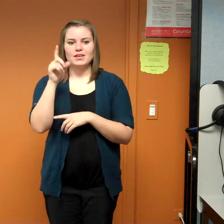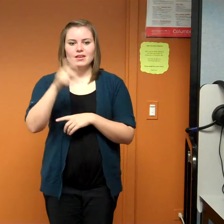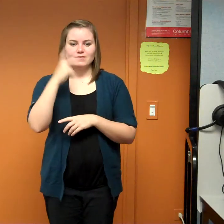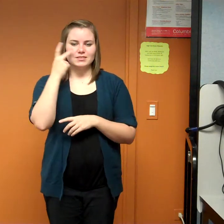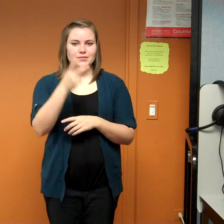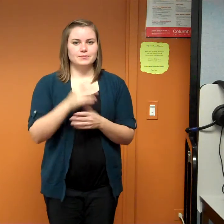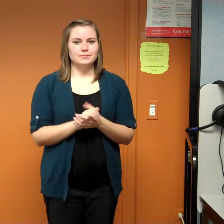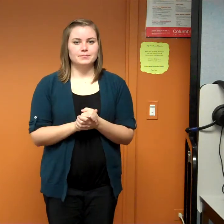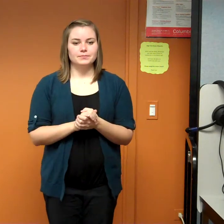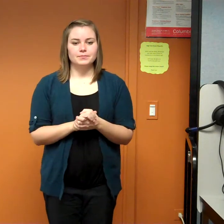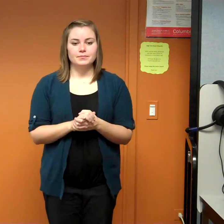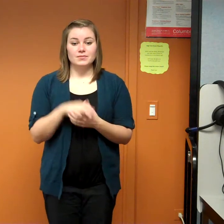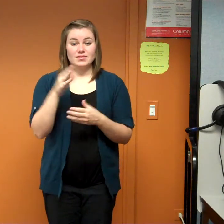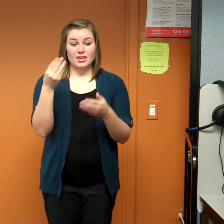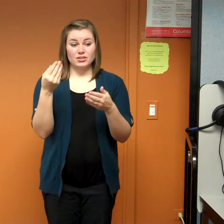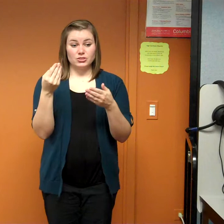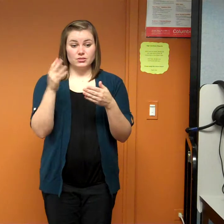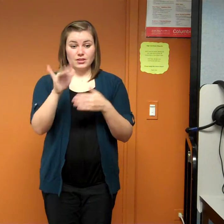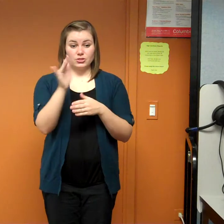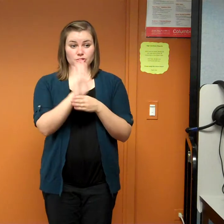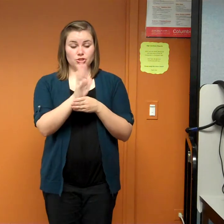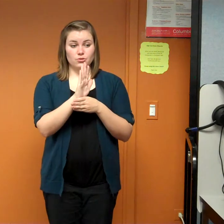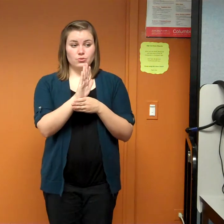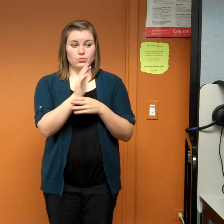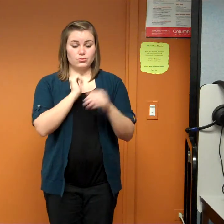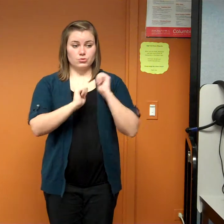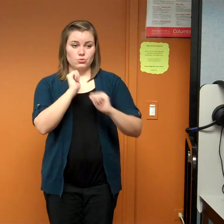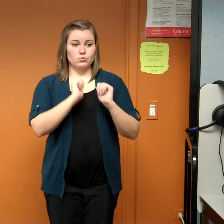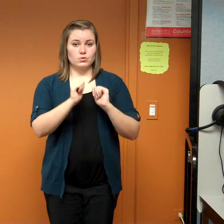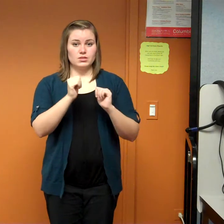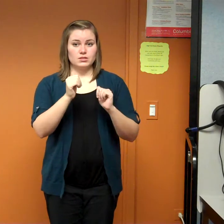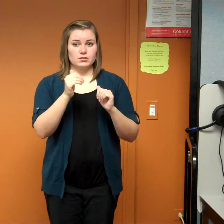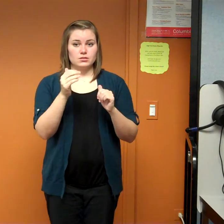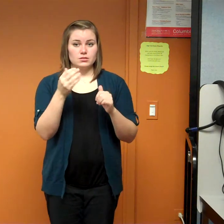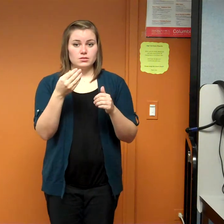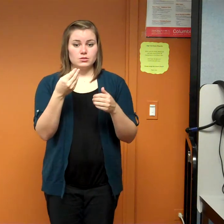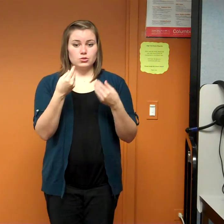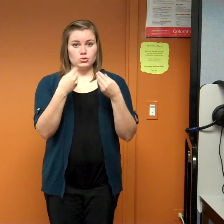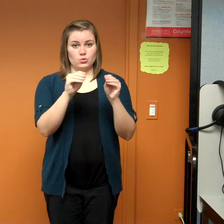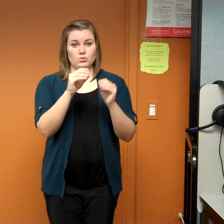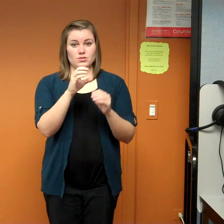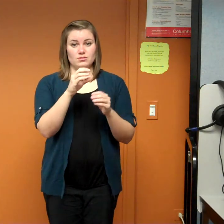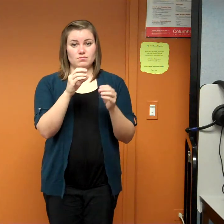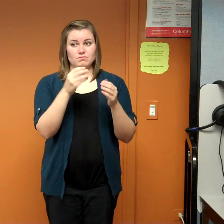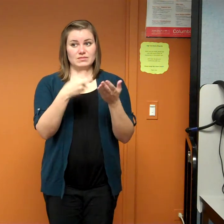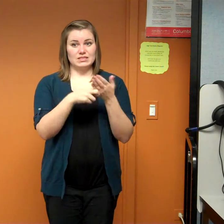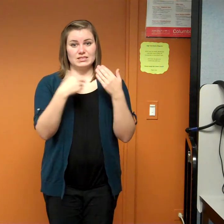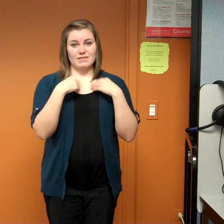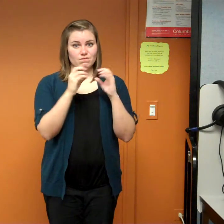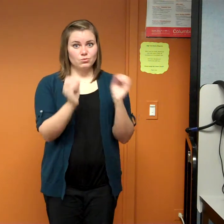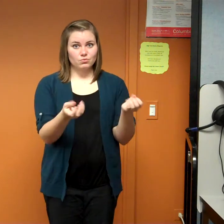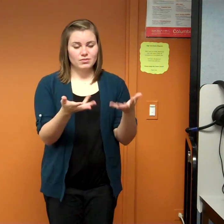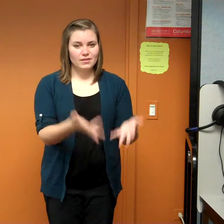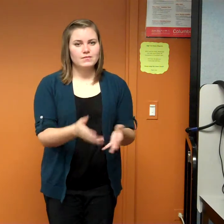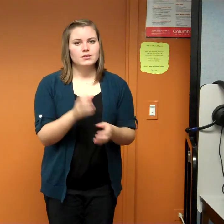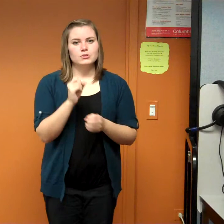see it, because it was sold out until June, and we were there in January, was to wait in the cancellation line for rush tickets. And